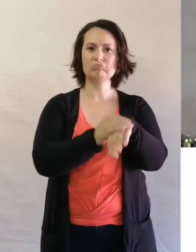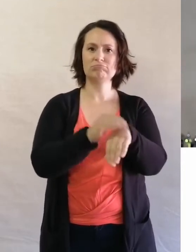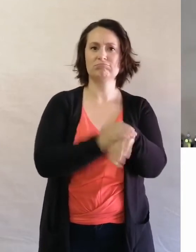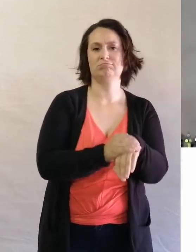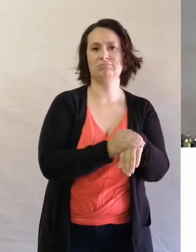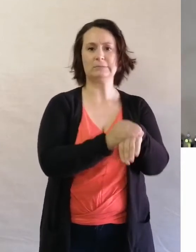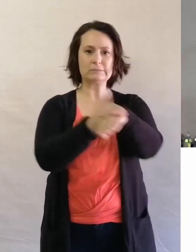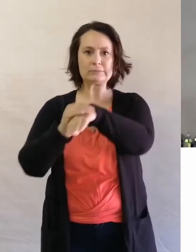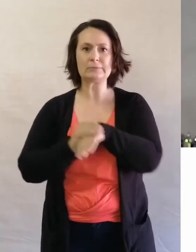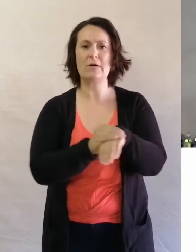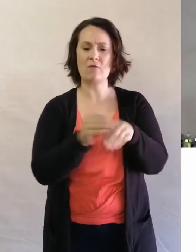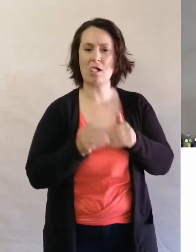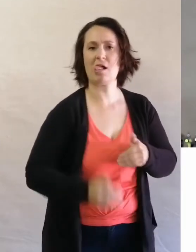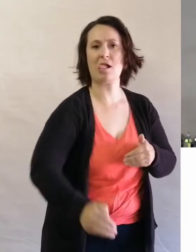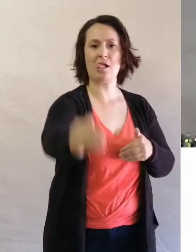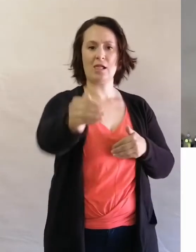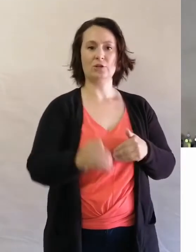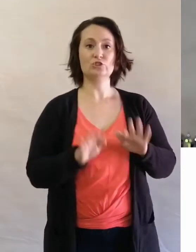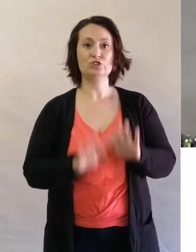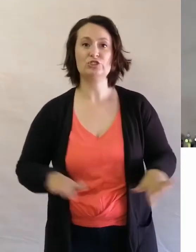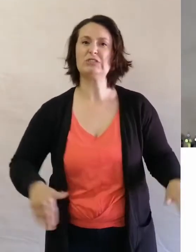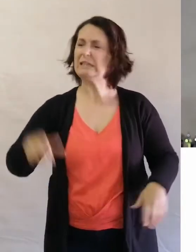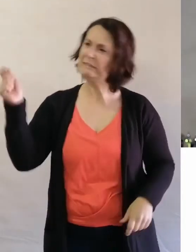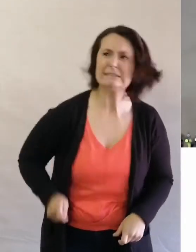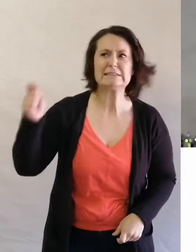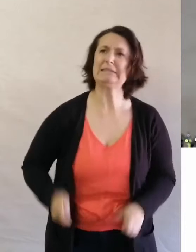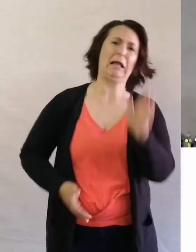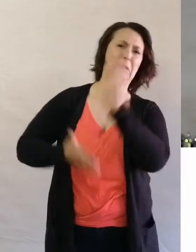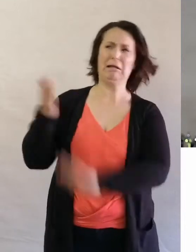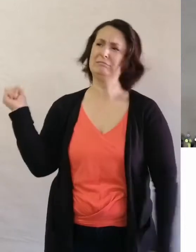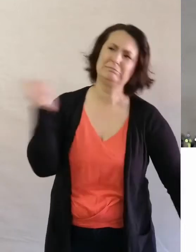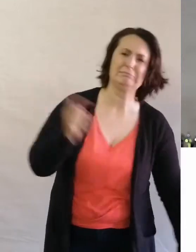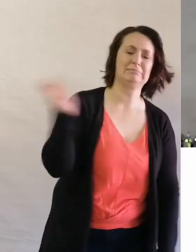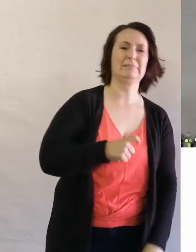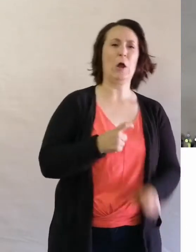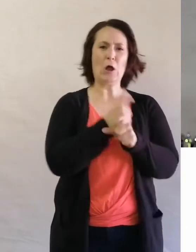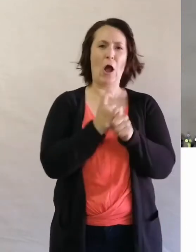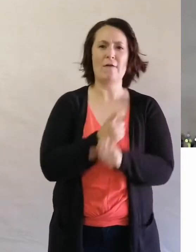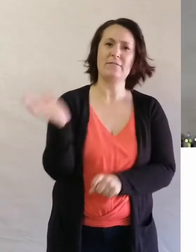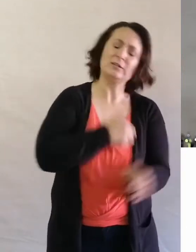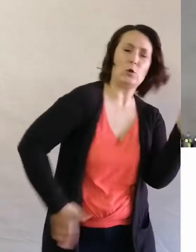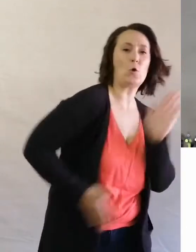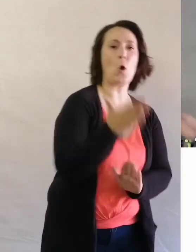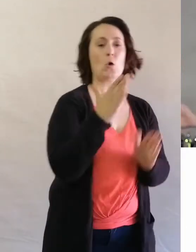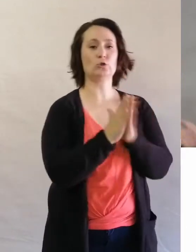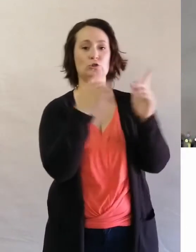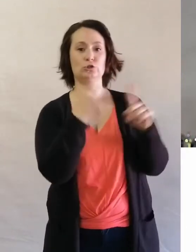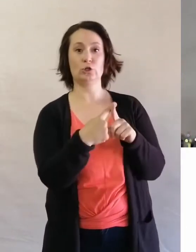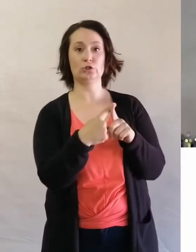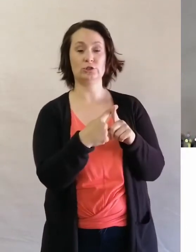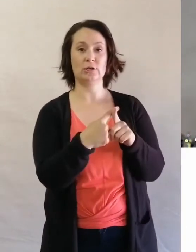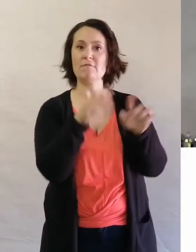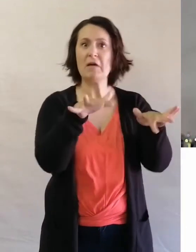that. Imagine a place where kids are saying to their moms and dads, get out of bed, put that cappuccino away, let's get to church. There's only 50 people,